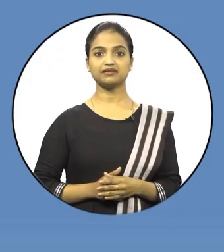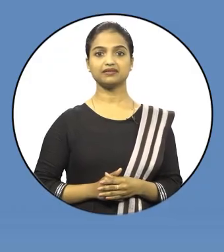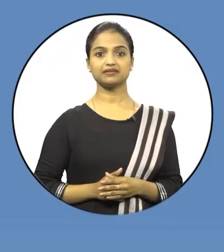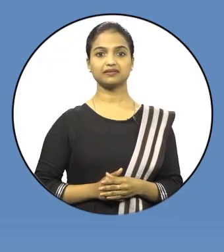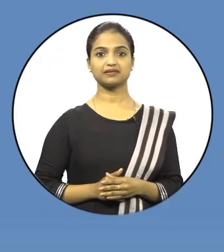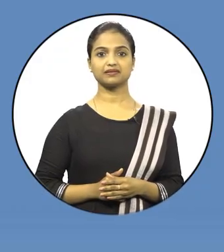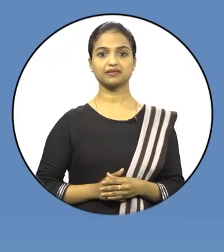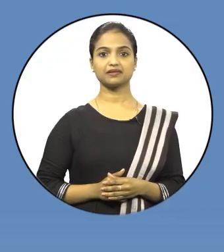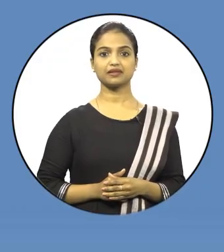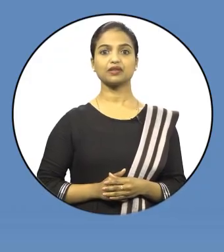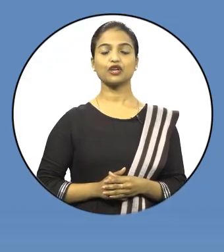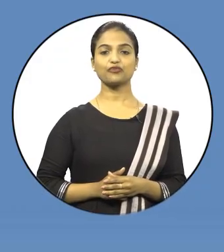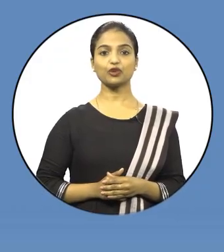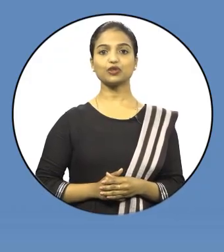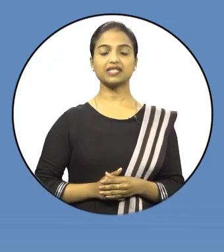respiration,